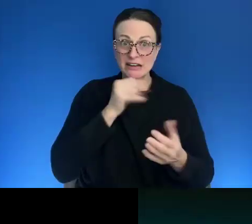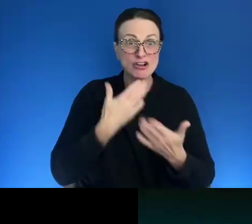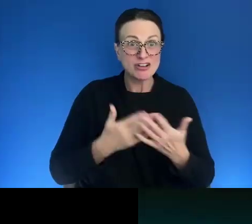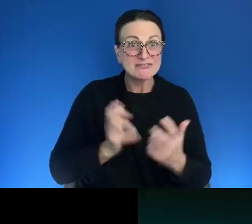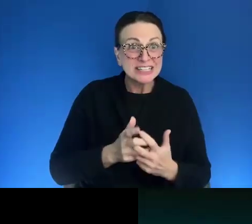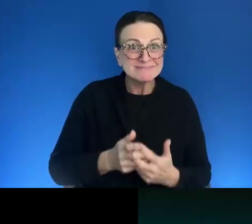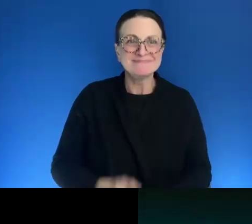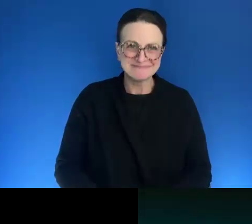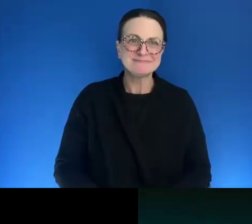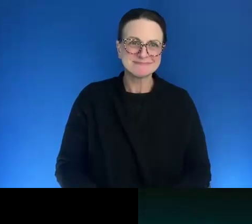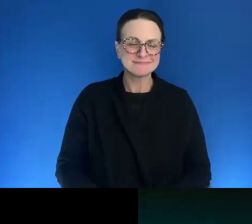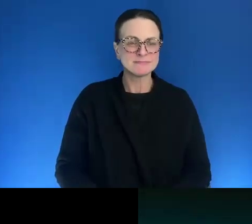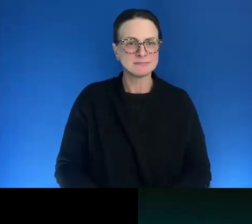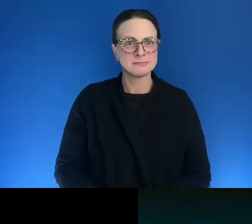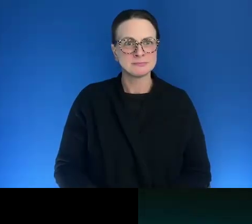fit. So